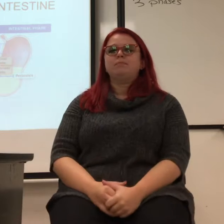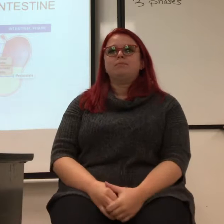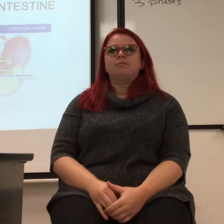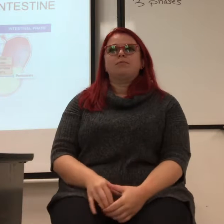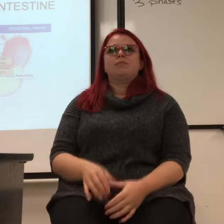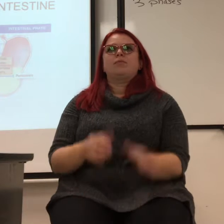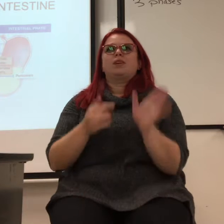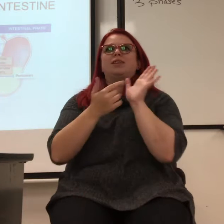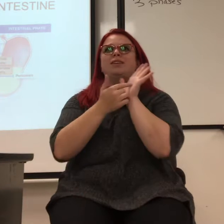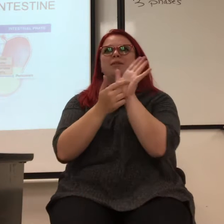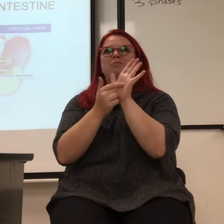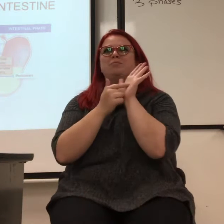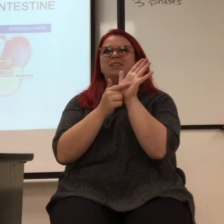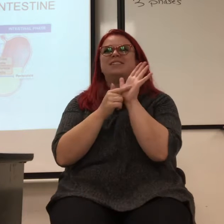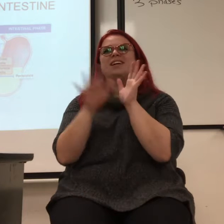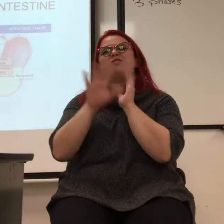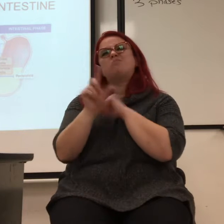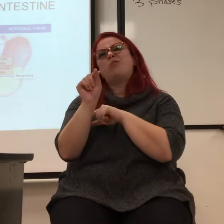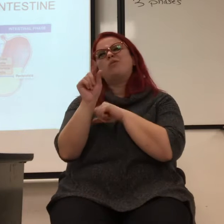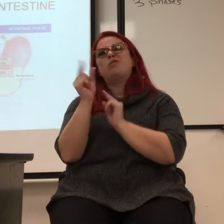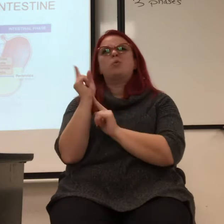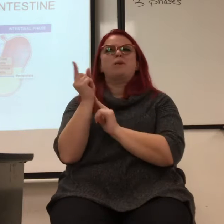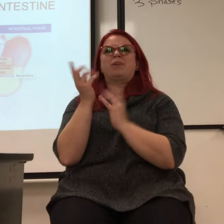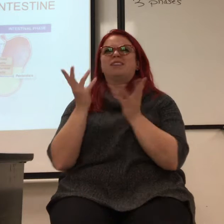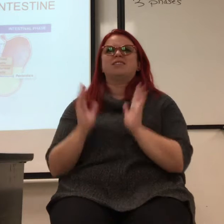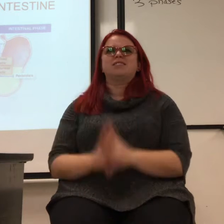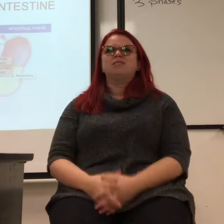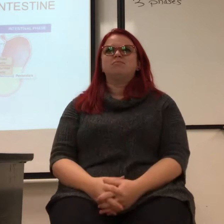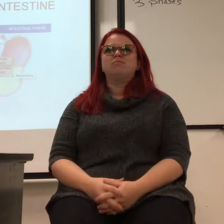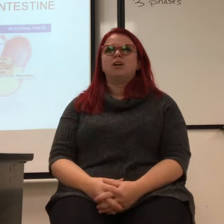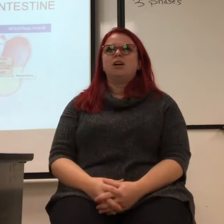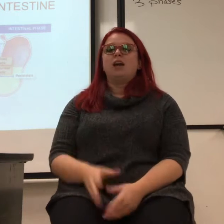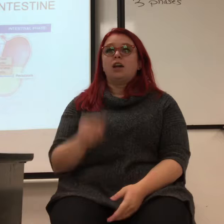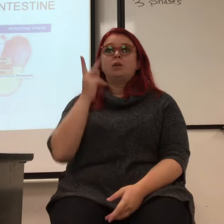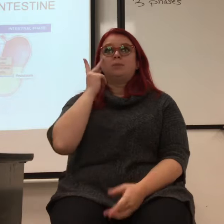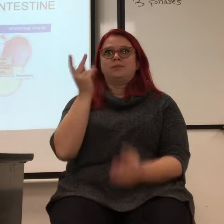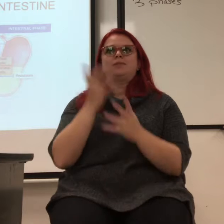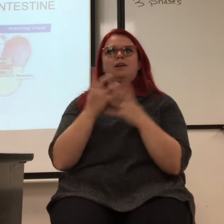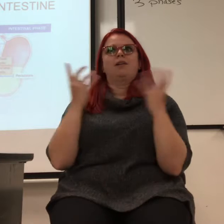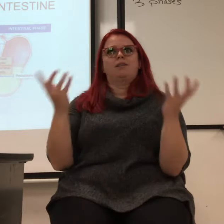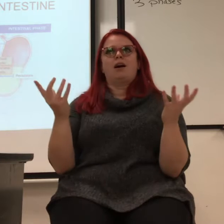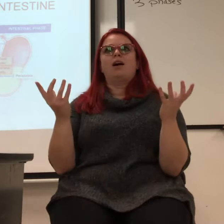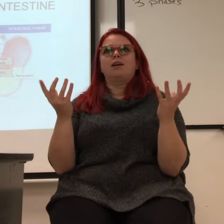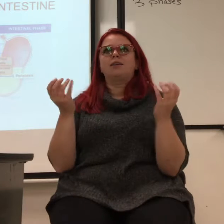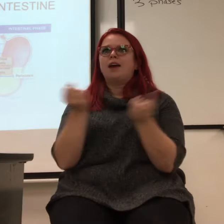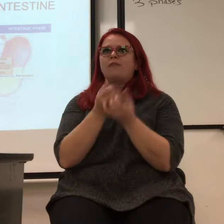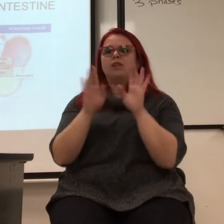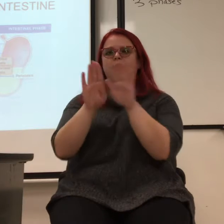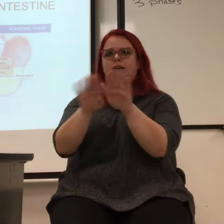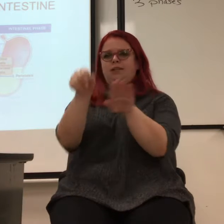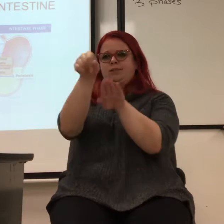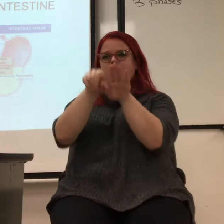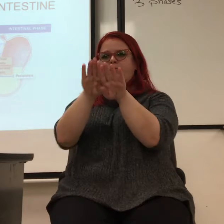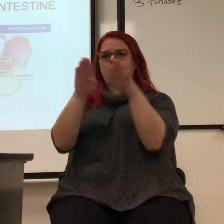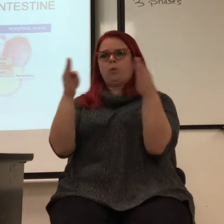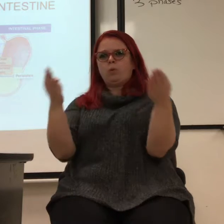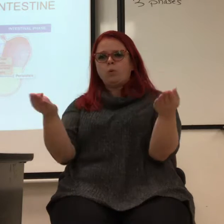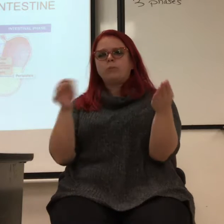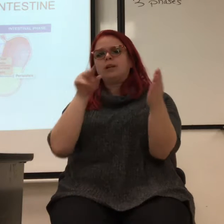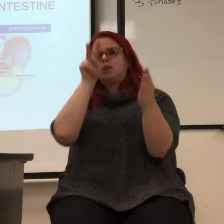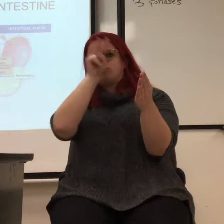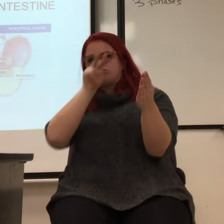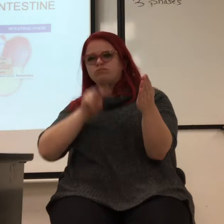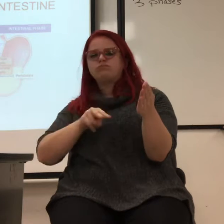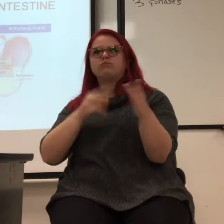that presentation is about 20 minutes, and you'll see a lot, okay? Everything's open and dissected, and you get a chance